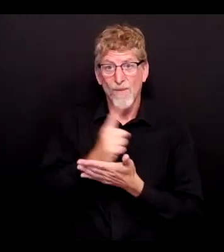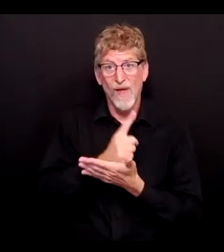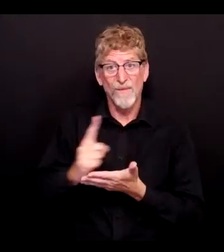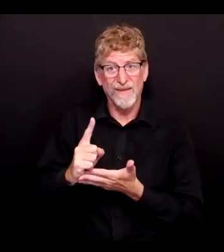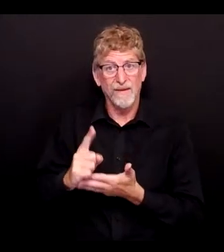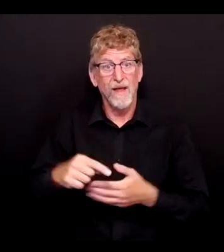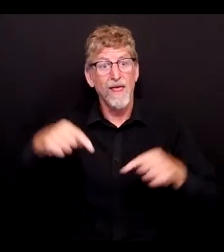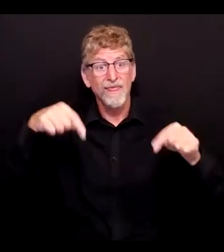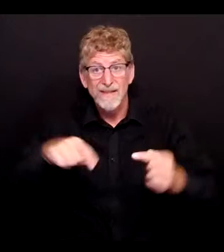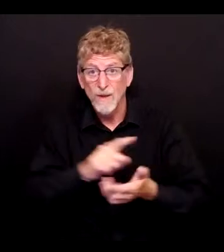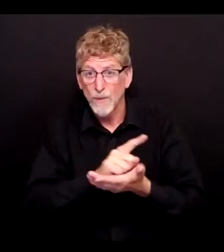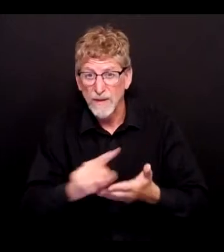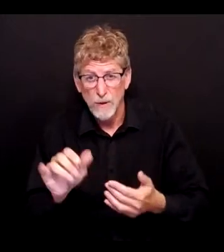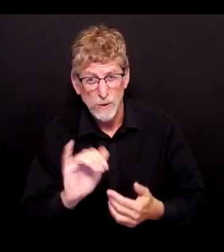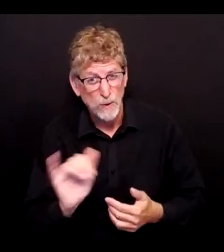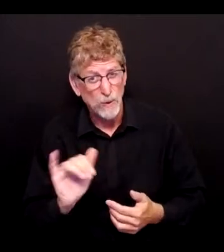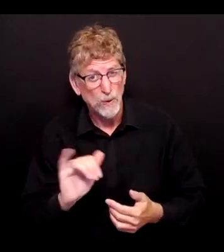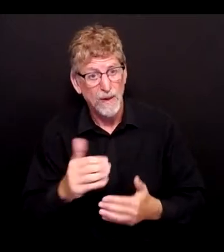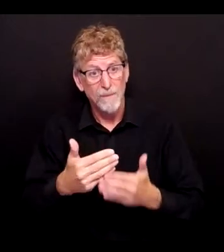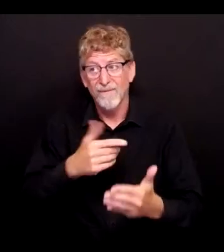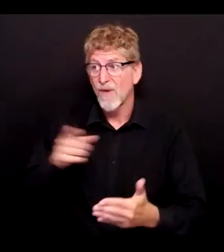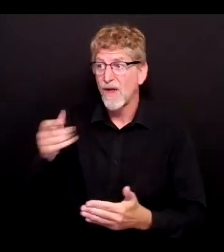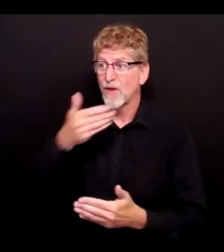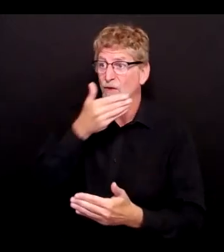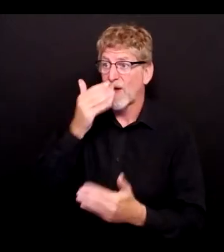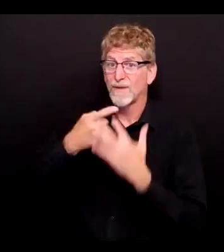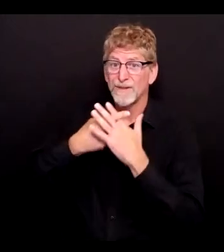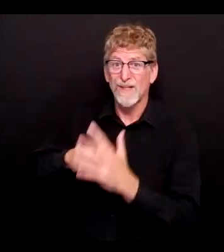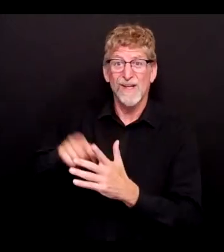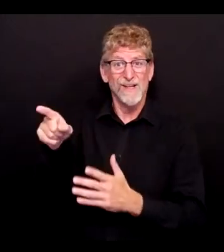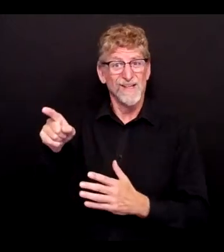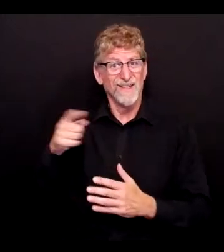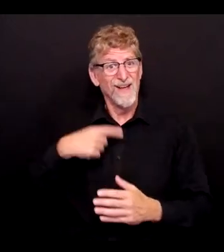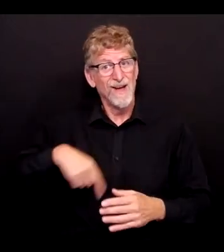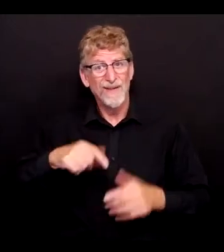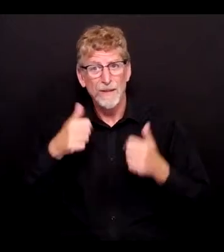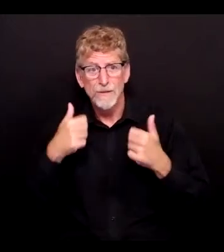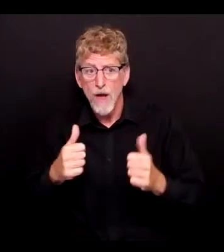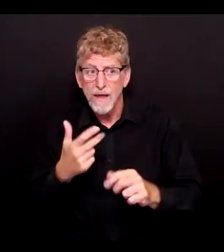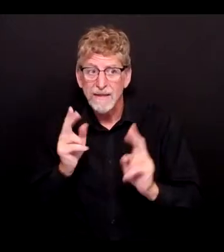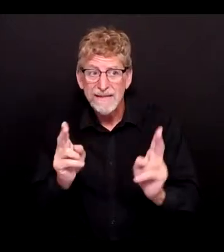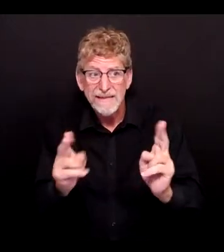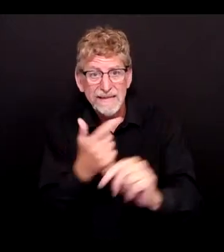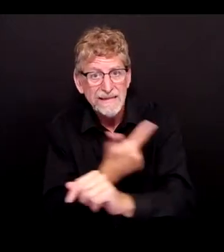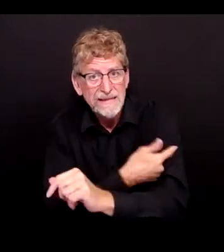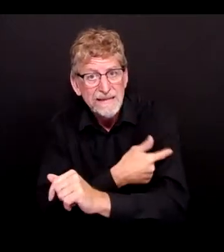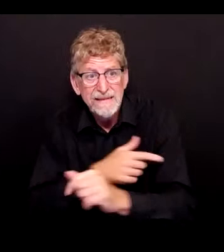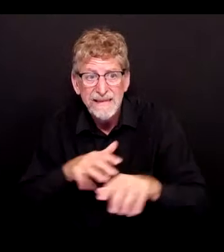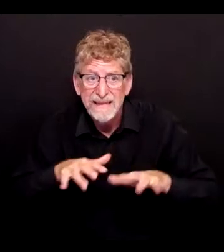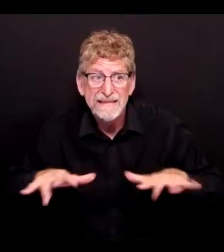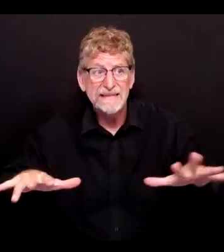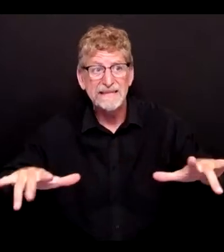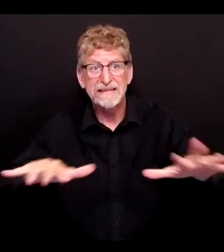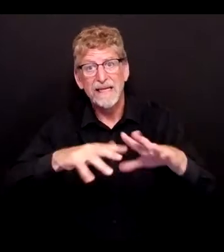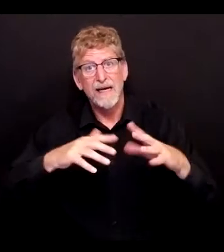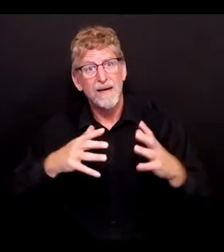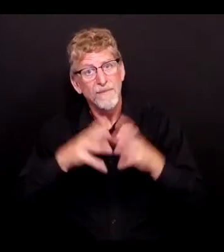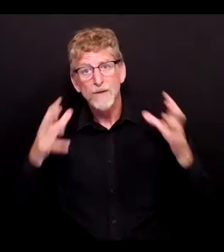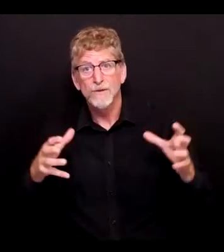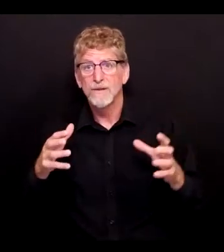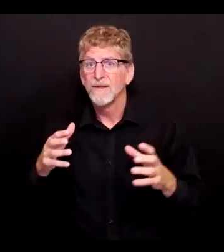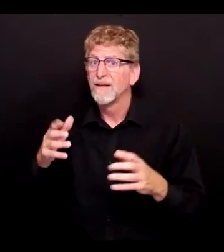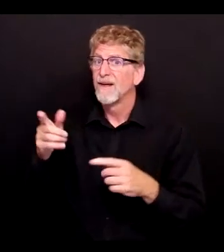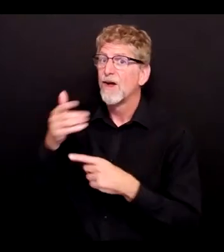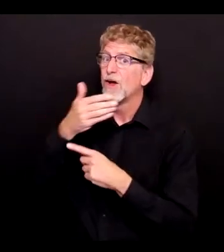before Ramadan. So we try to give as much we can to vaccinate the community. So when they come for service, at least